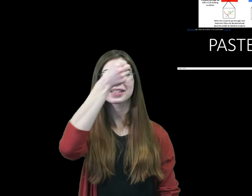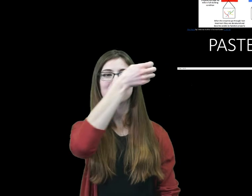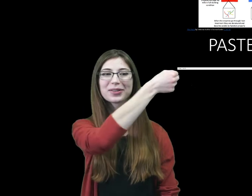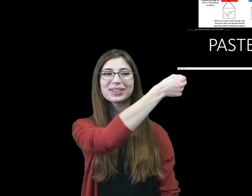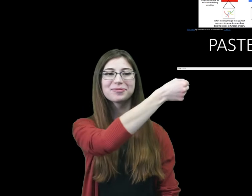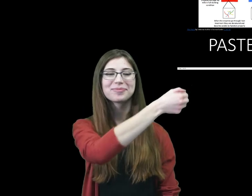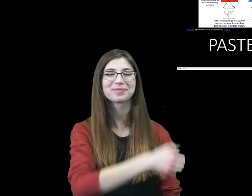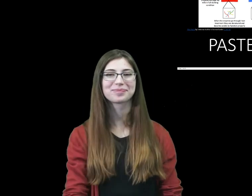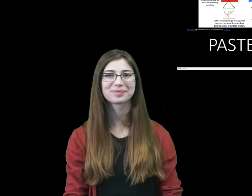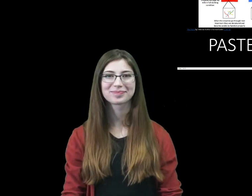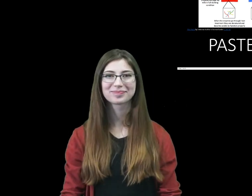milk.